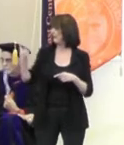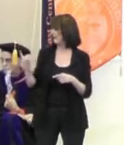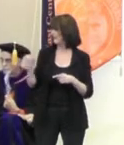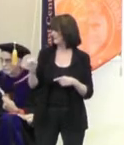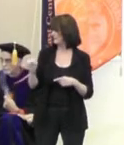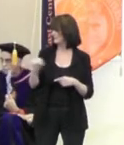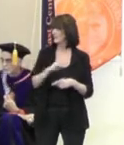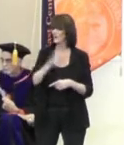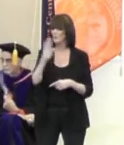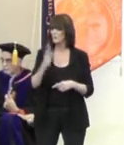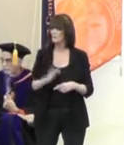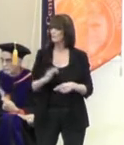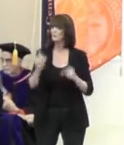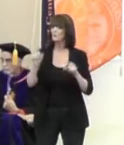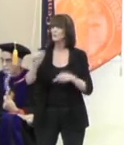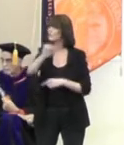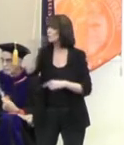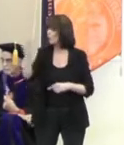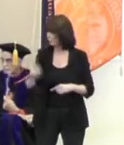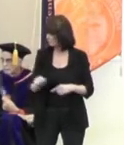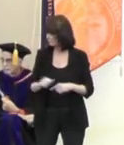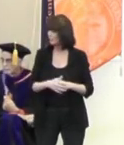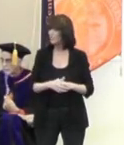I'll never forget going to Ardmore.